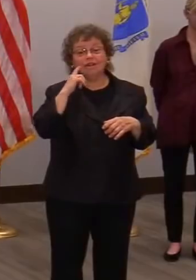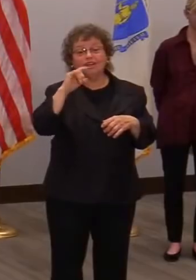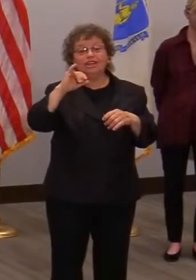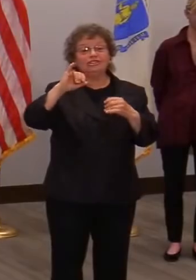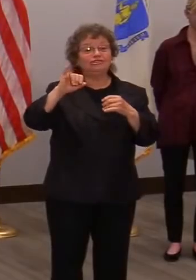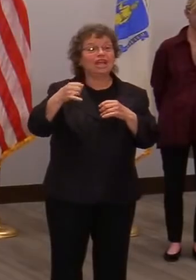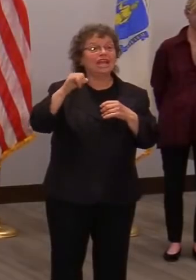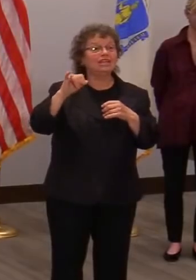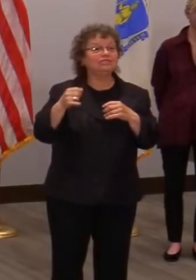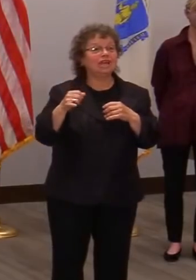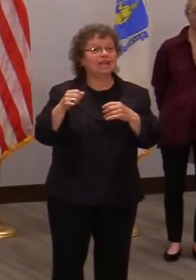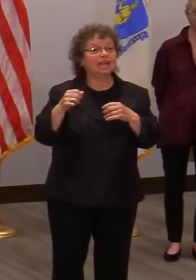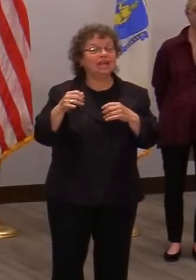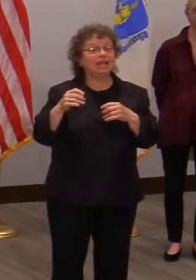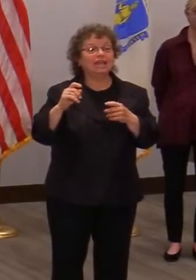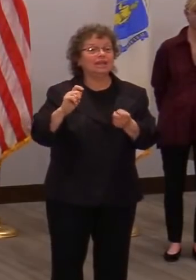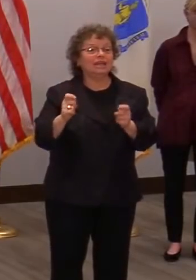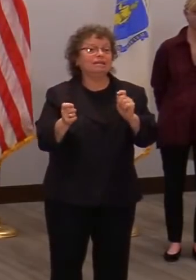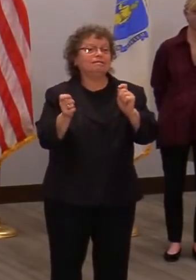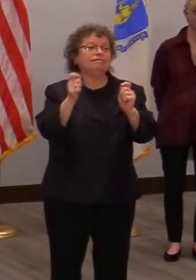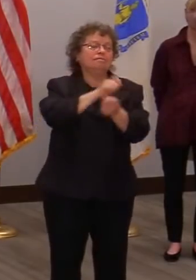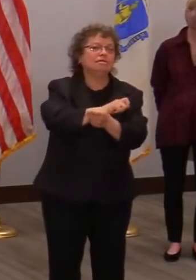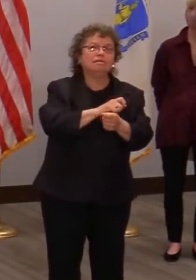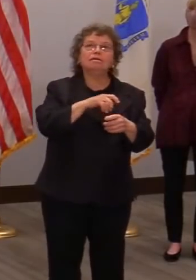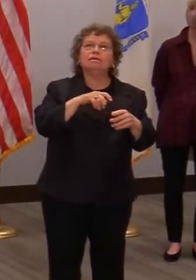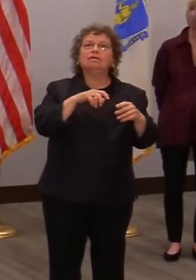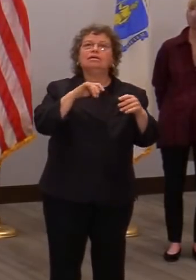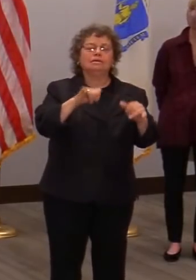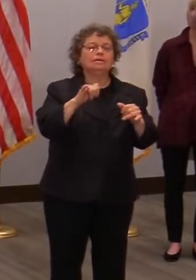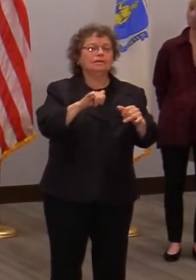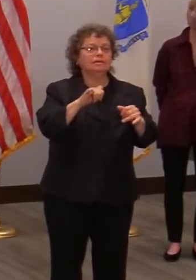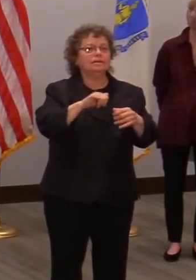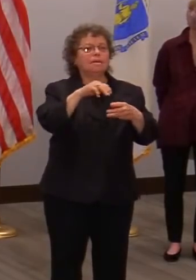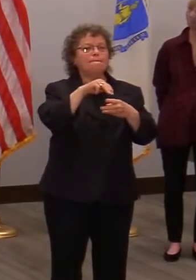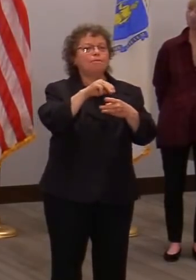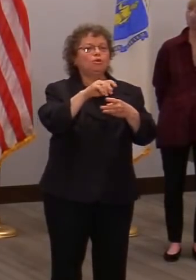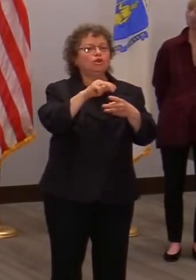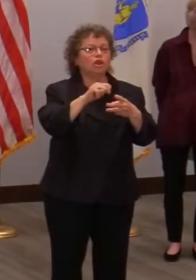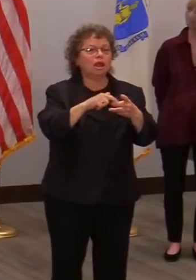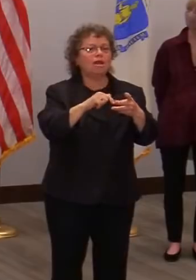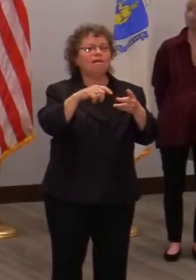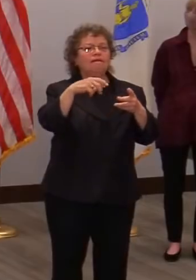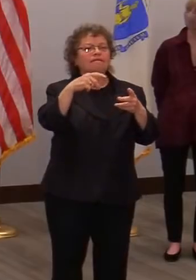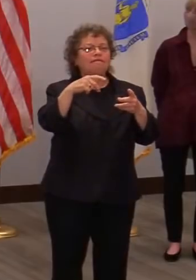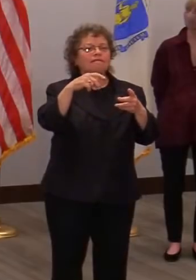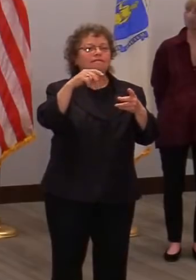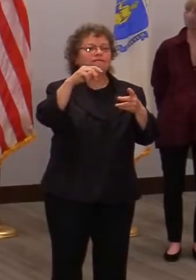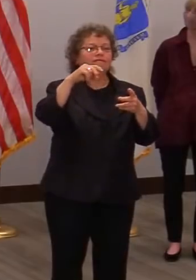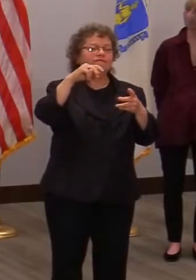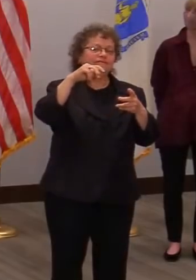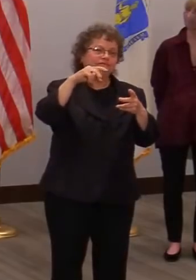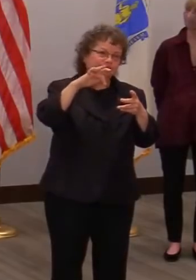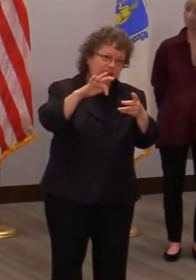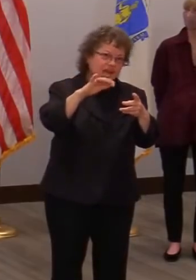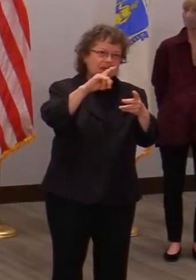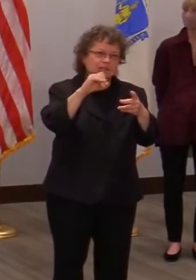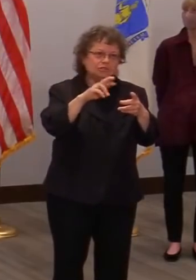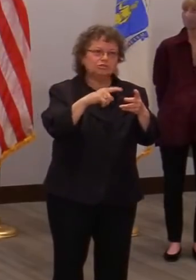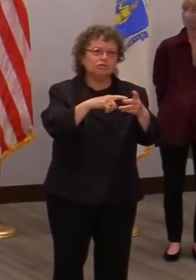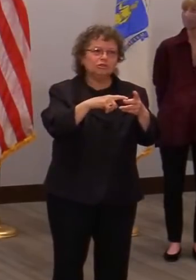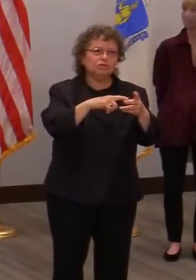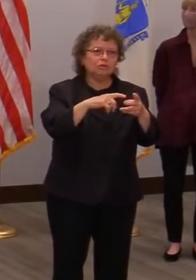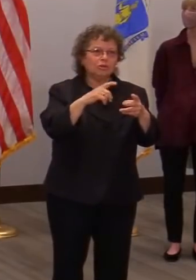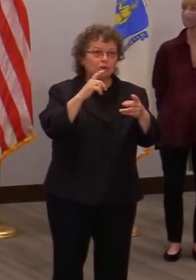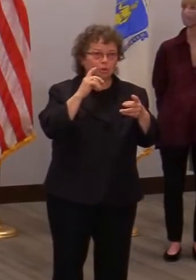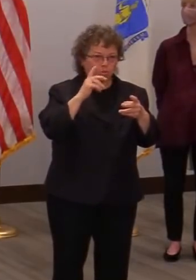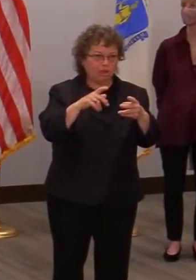lot of them got Moderna or Pfizer instead. So those are doses that, so there's going to be a backlog, right? I mean, there has to